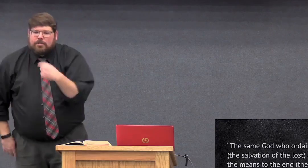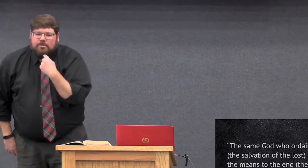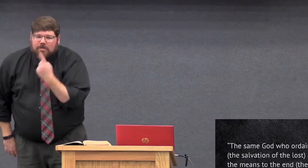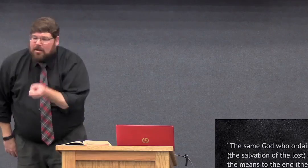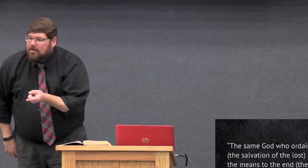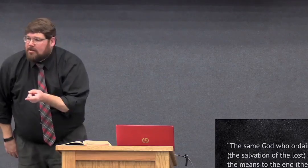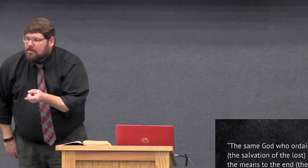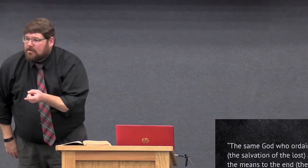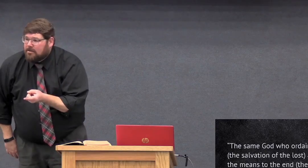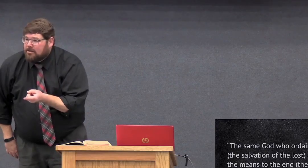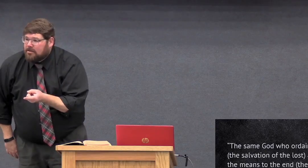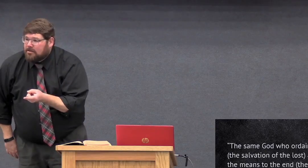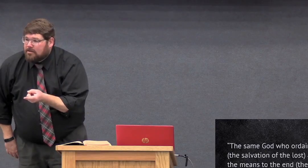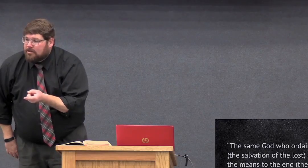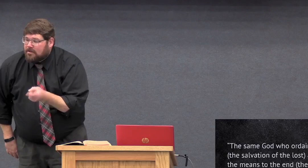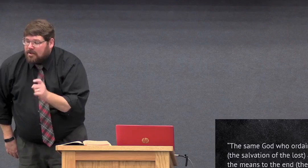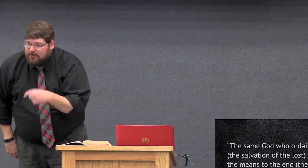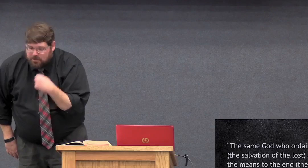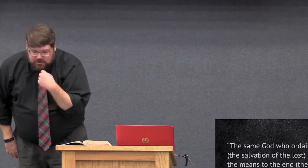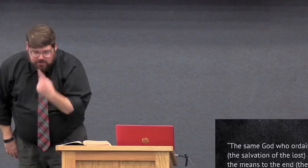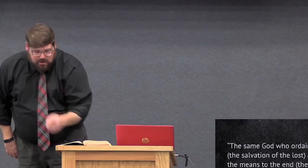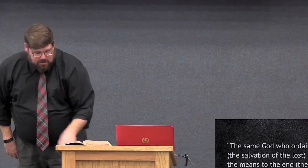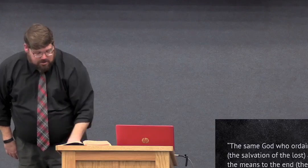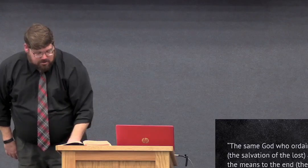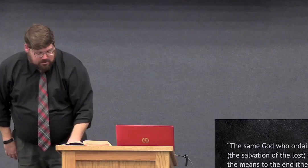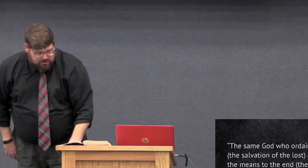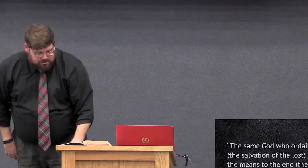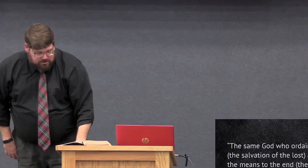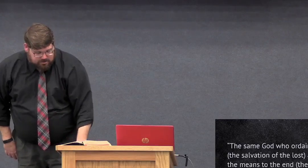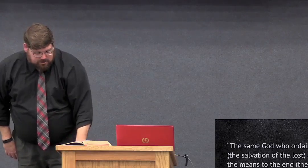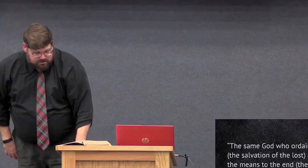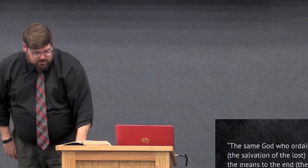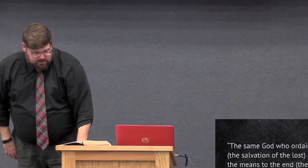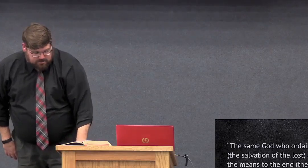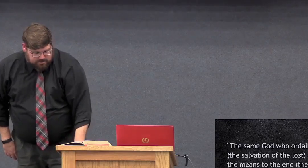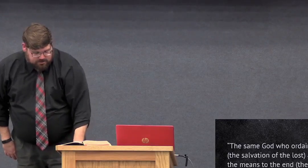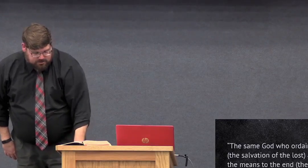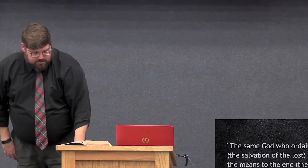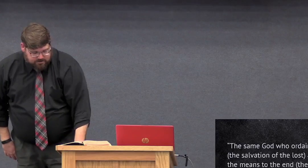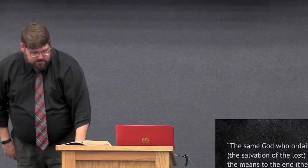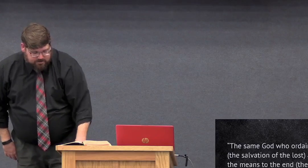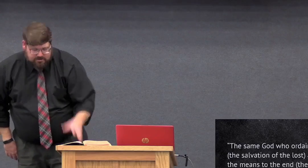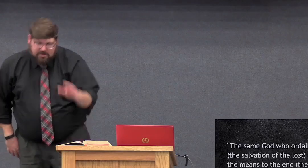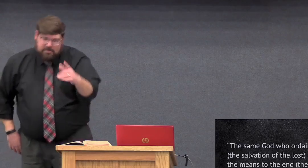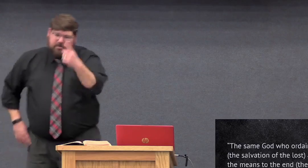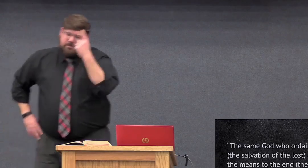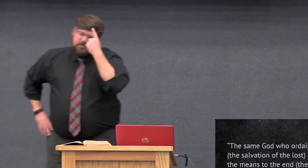The gospel is there. It is always true, but people have to share it.